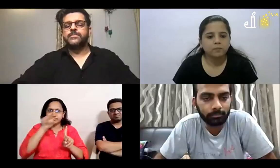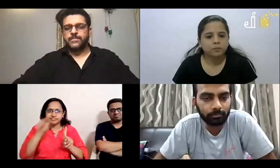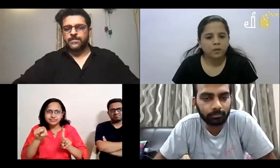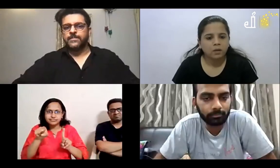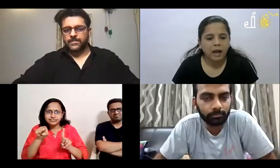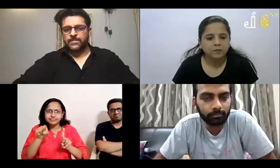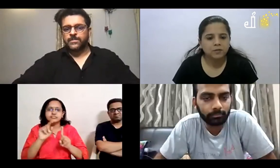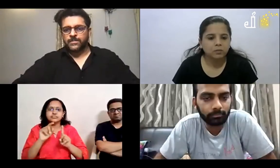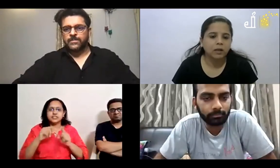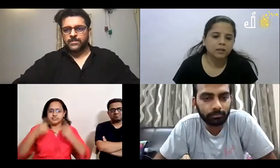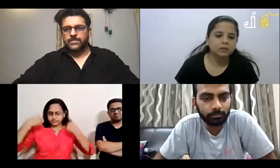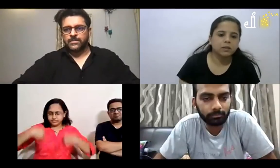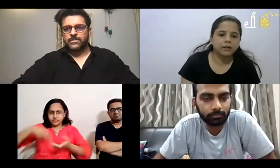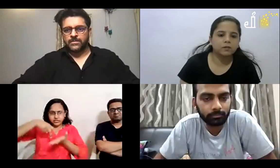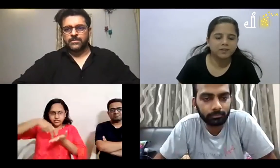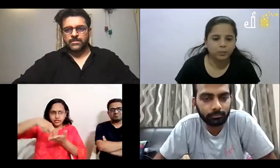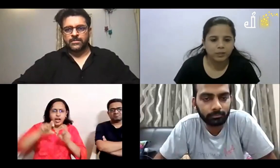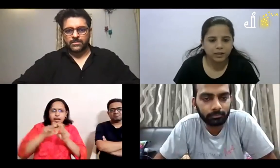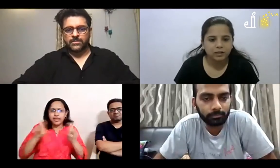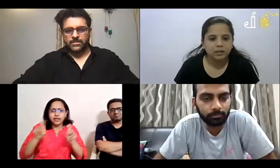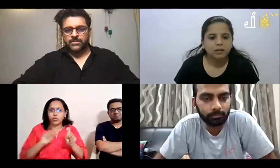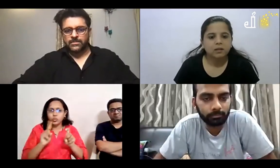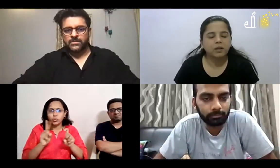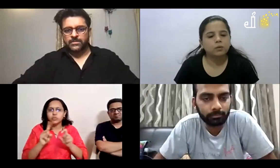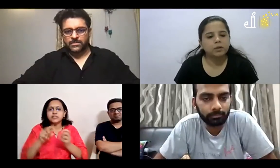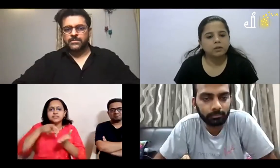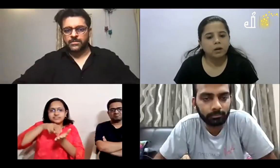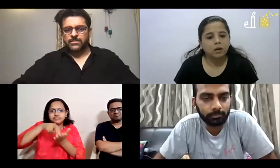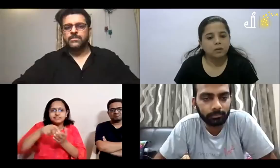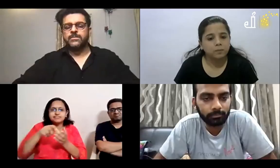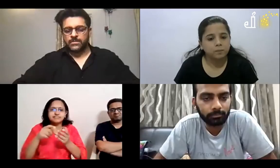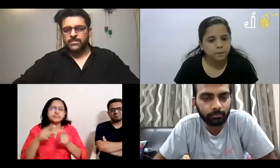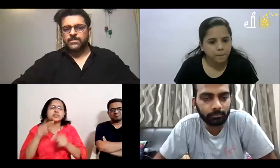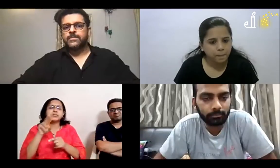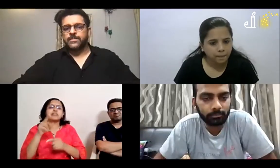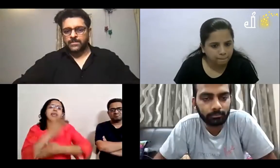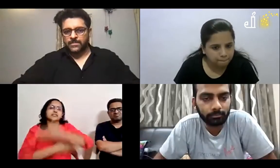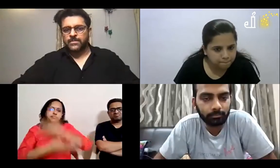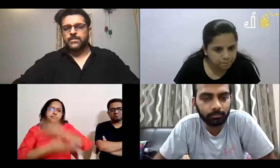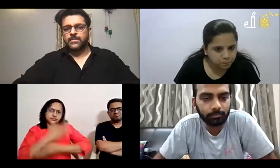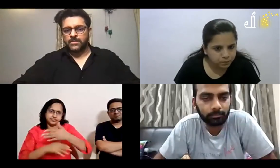they have some other kind of disability. They couldn't.